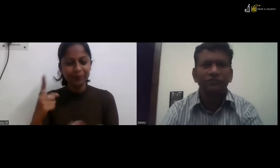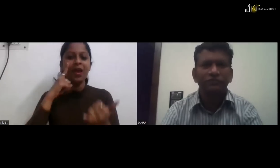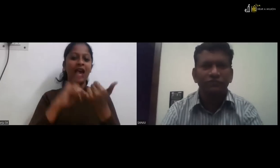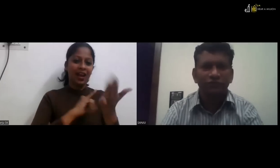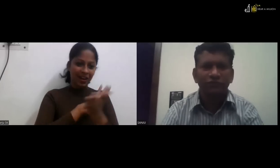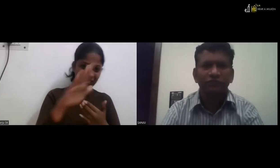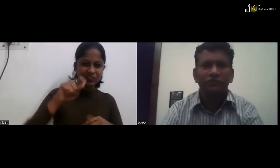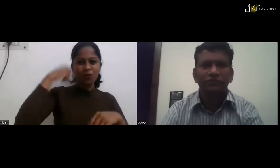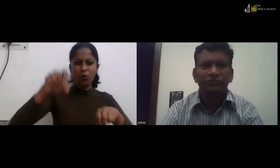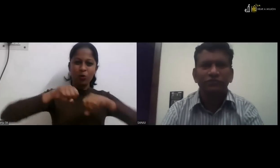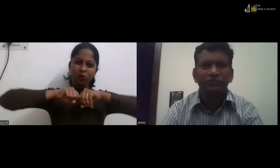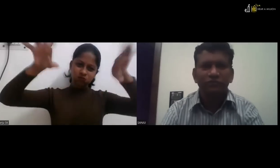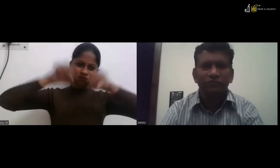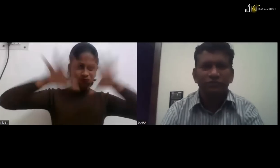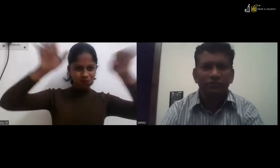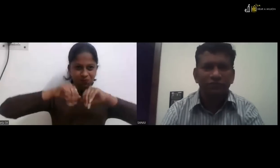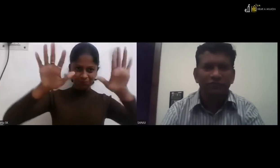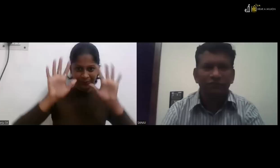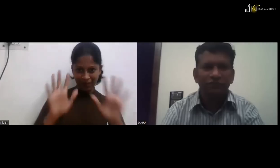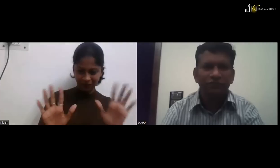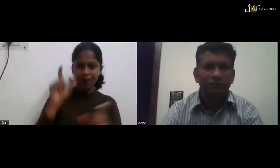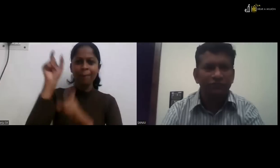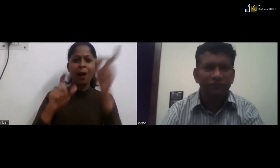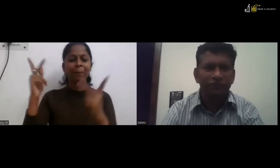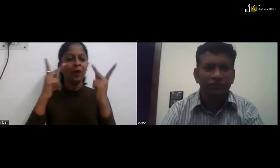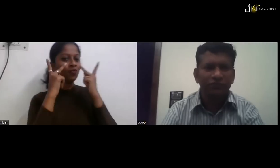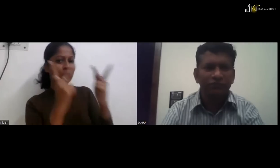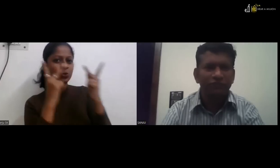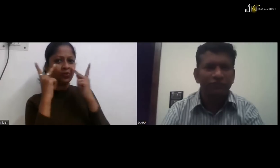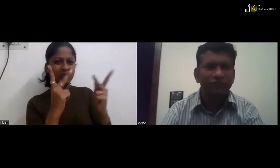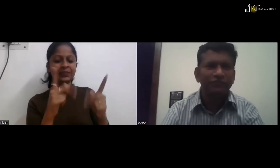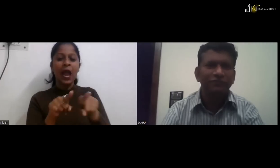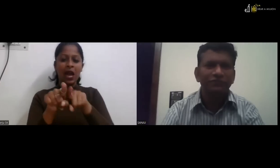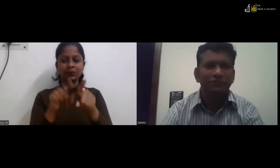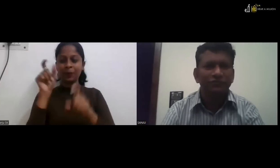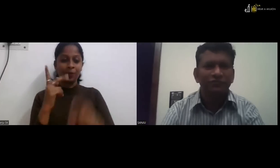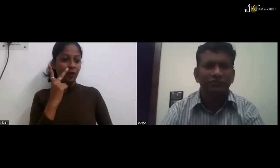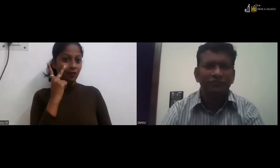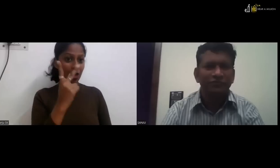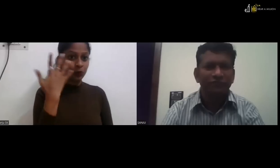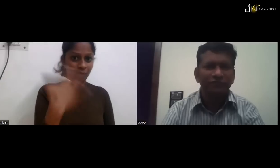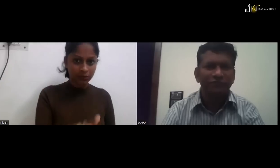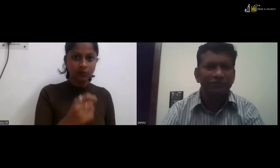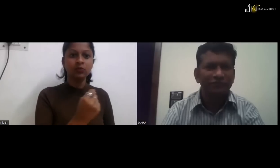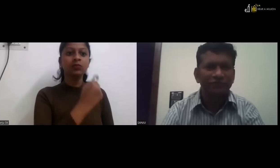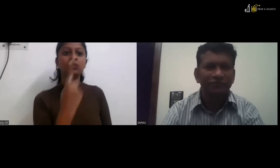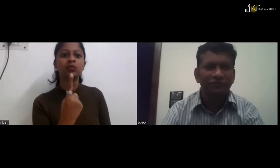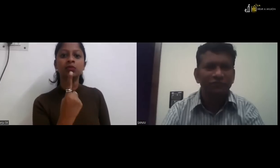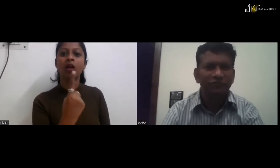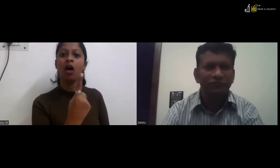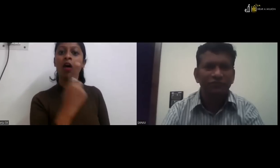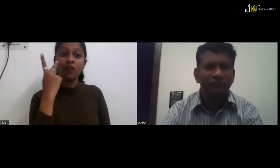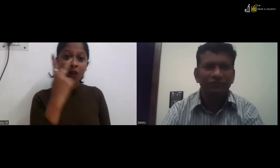about DWT, HAM, ISH News, and everyone others, and everyone, sees.